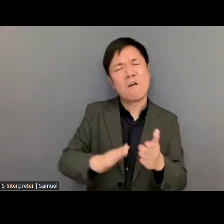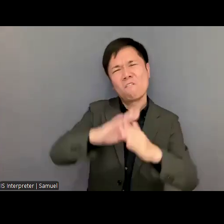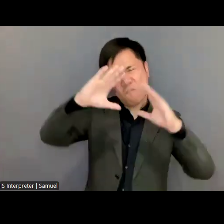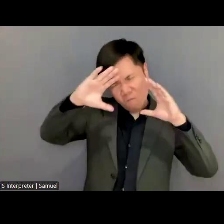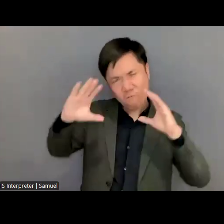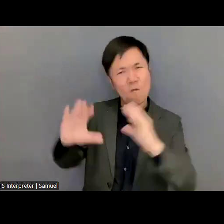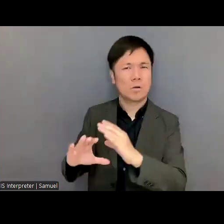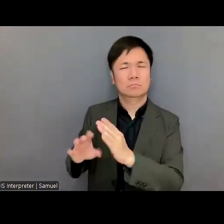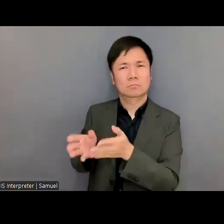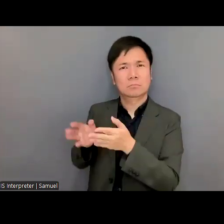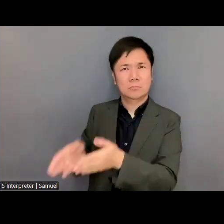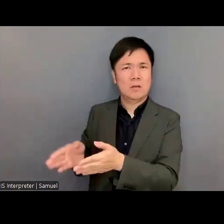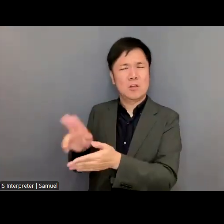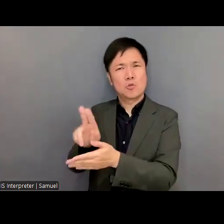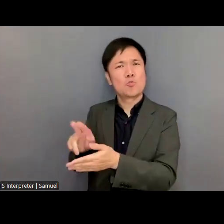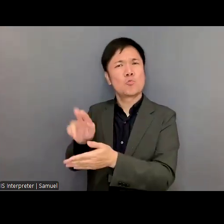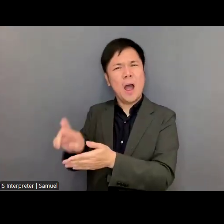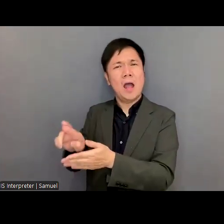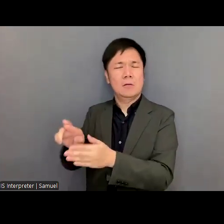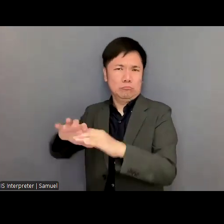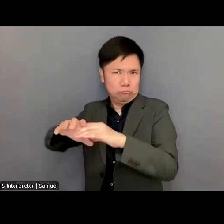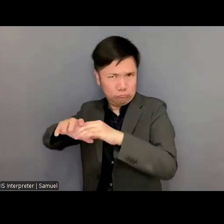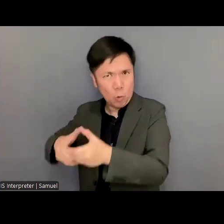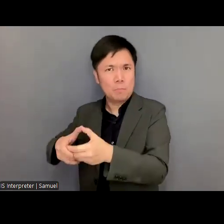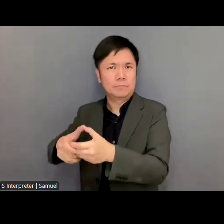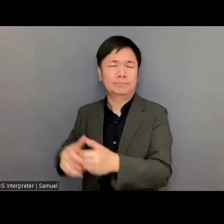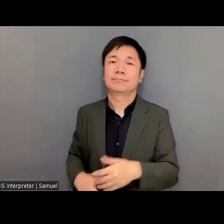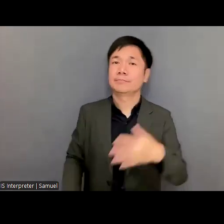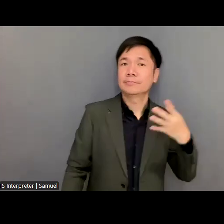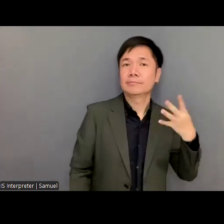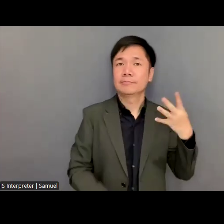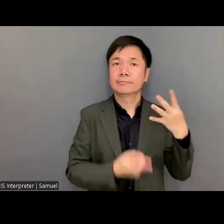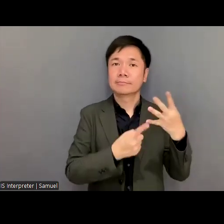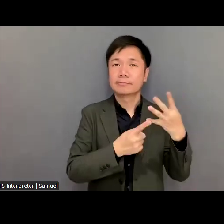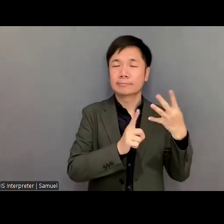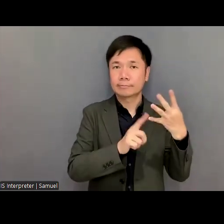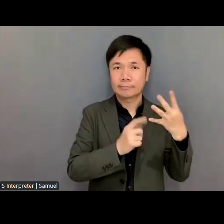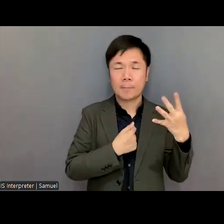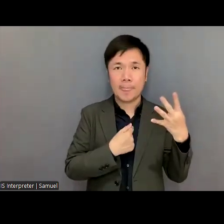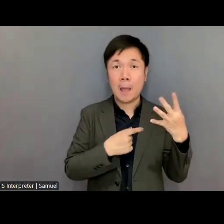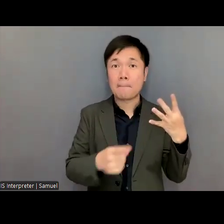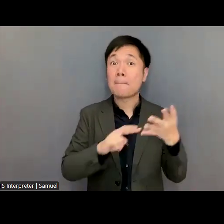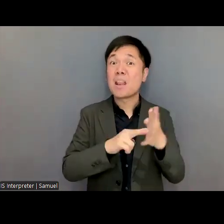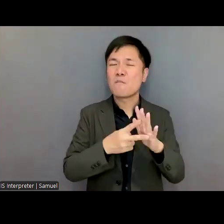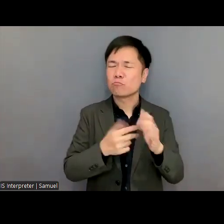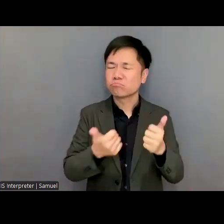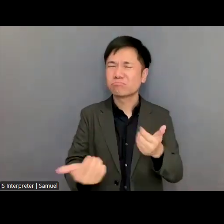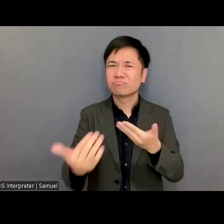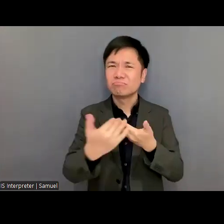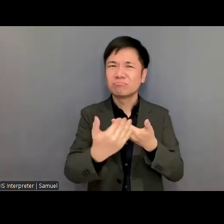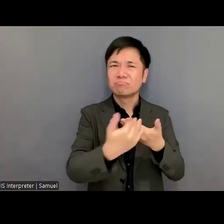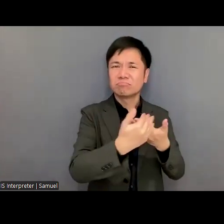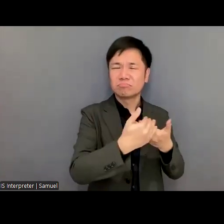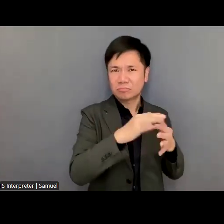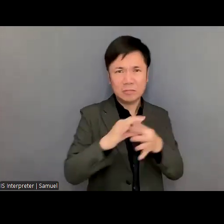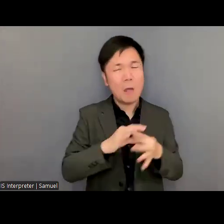priority to these underrepresented groups. The fourth one I would say is about the meaningful participation and